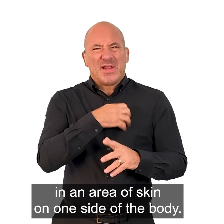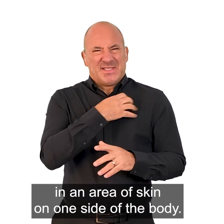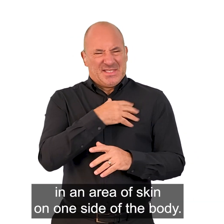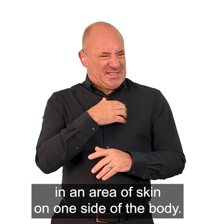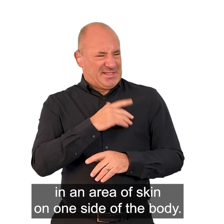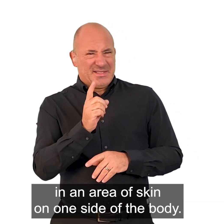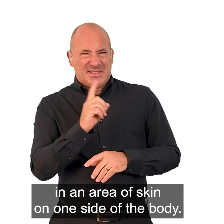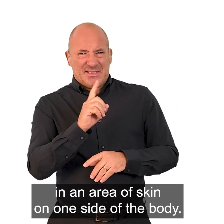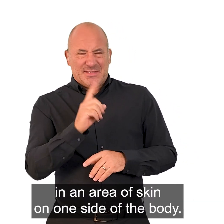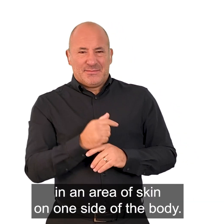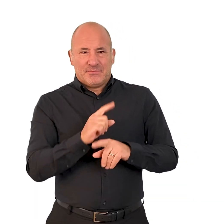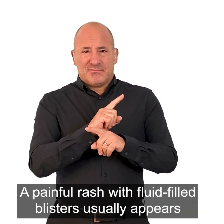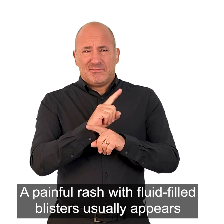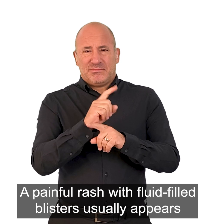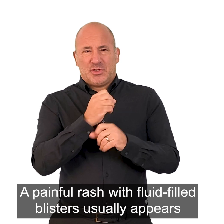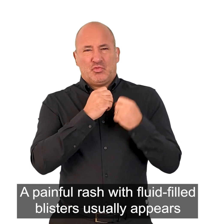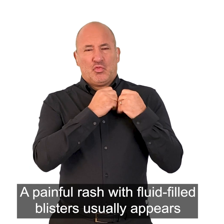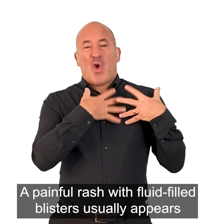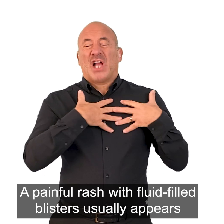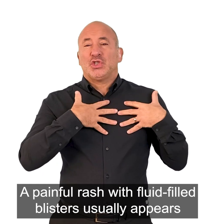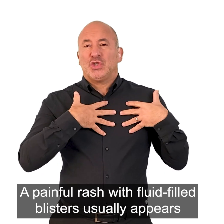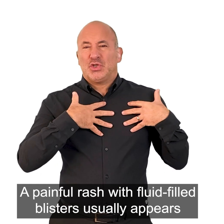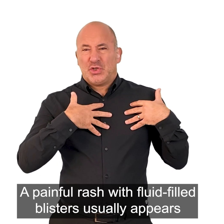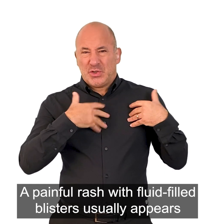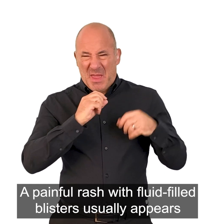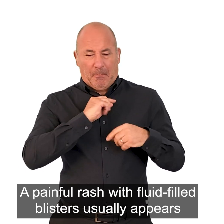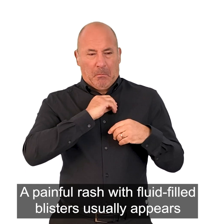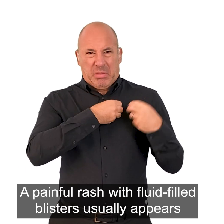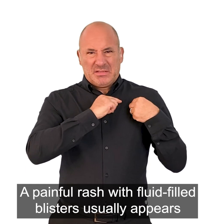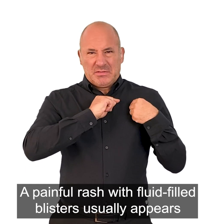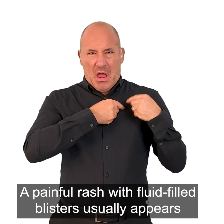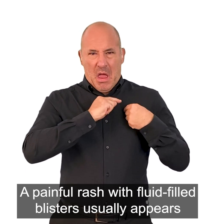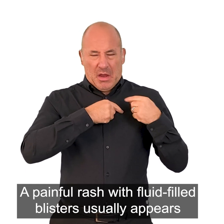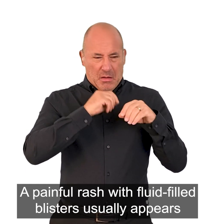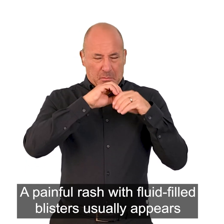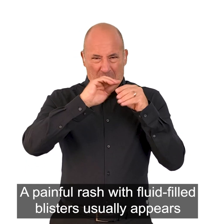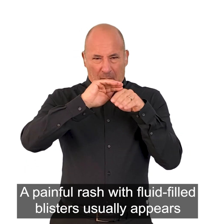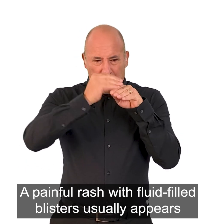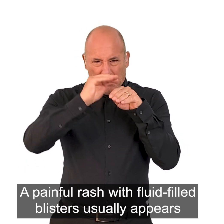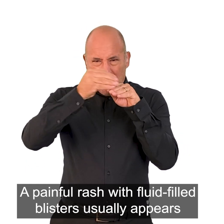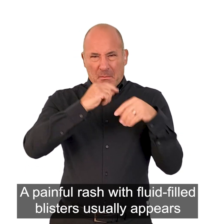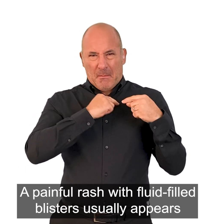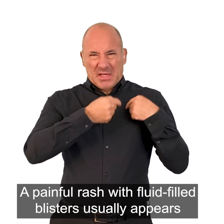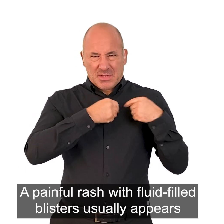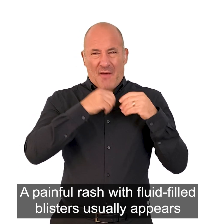area of skin on one side of the body. A painful rash with fluid-filled blisters usually appears